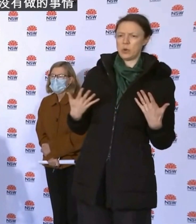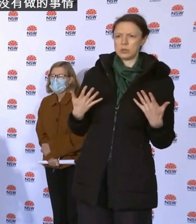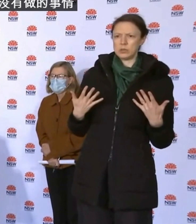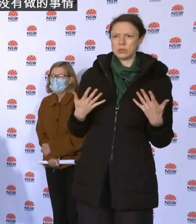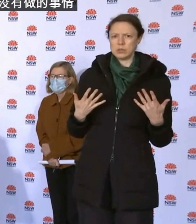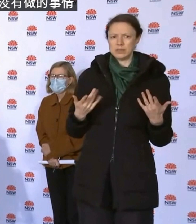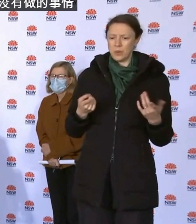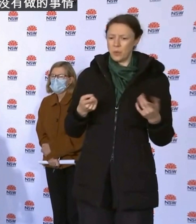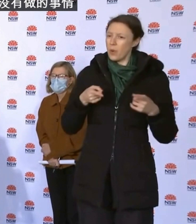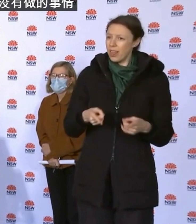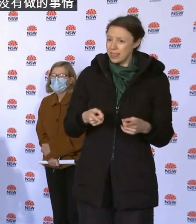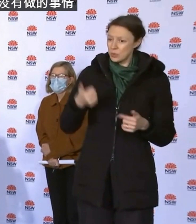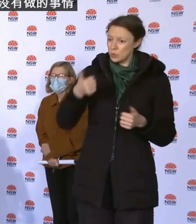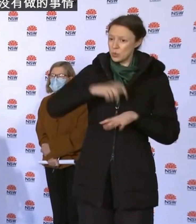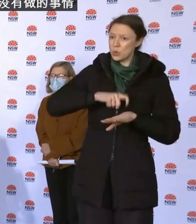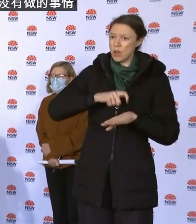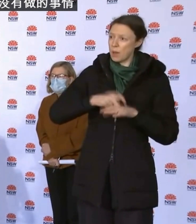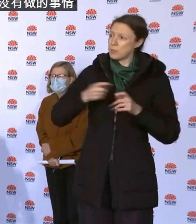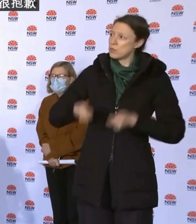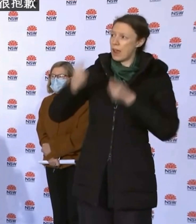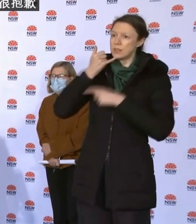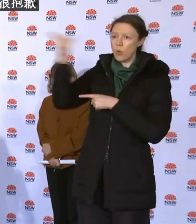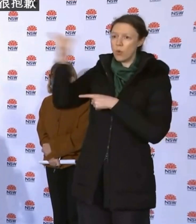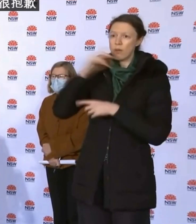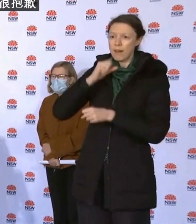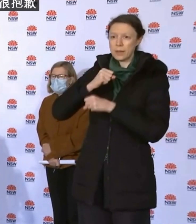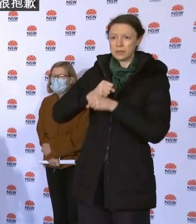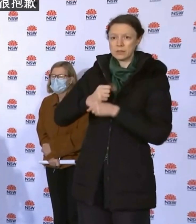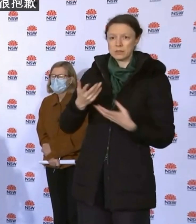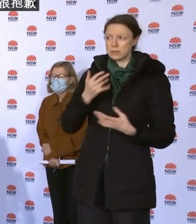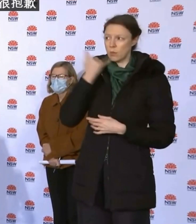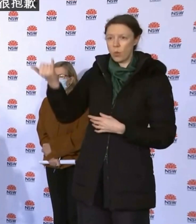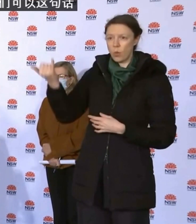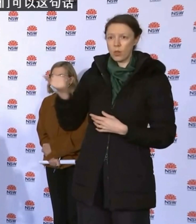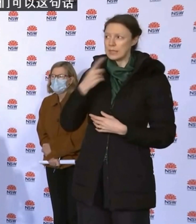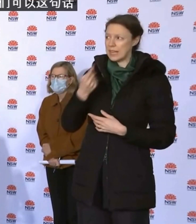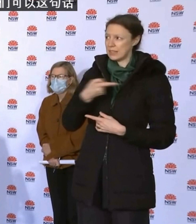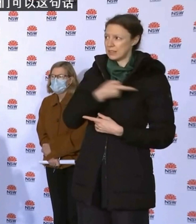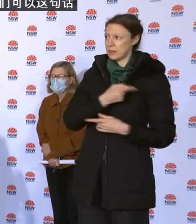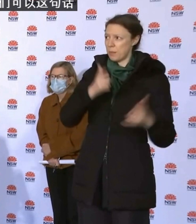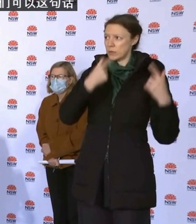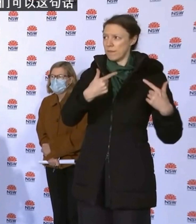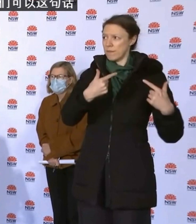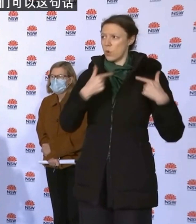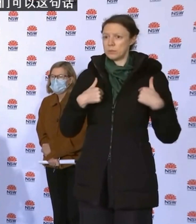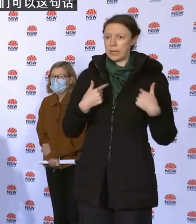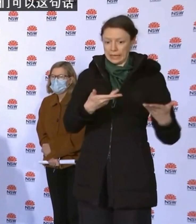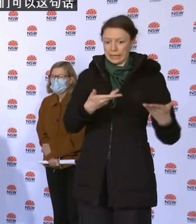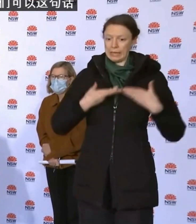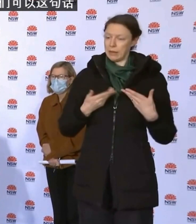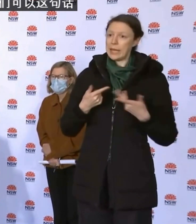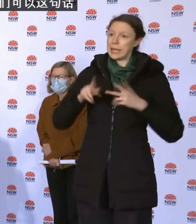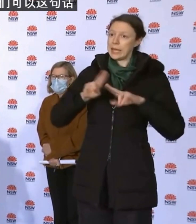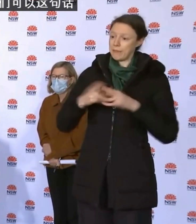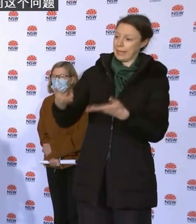raise with government officials if people are forcing you to do something you don't want to. And I'm sorry, if you have any examples, please give them to us and we can follow